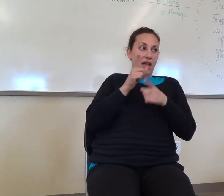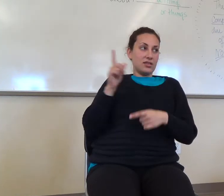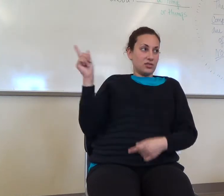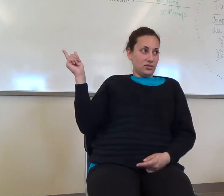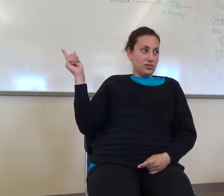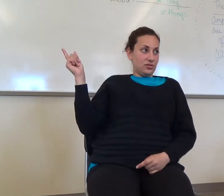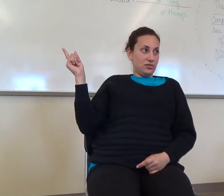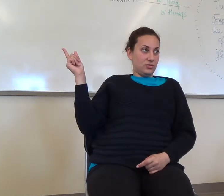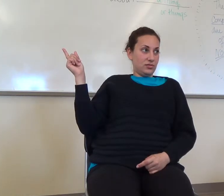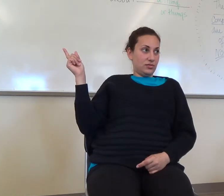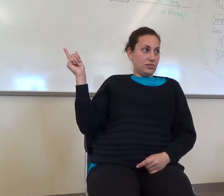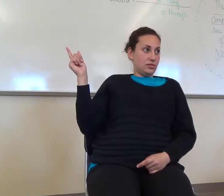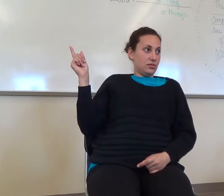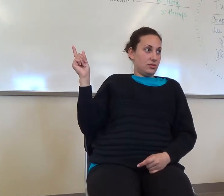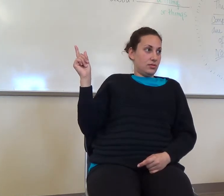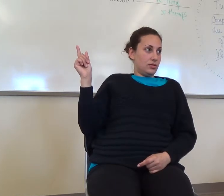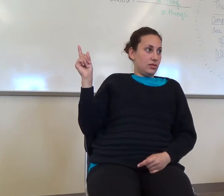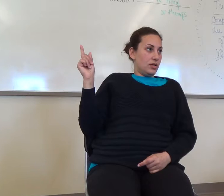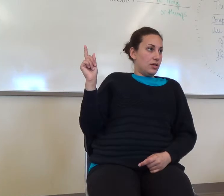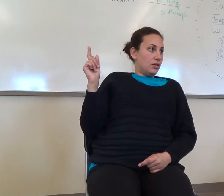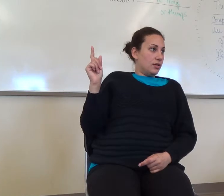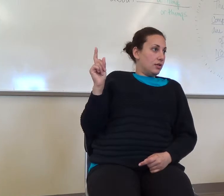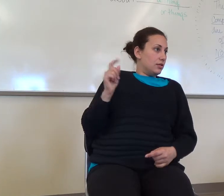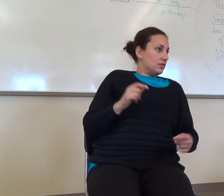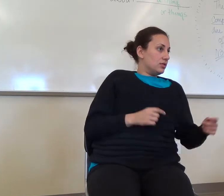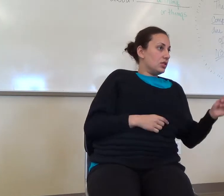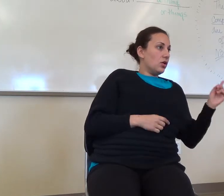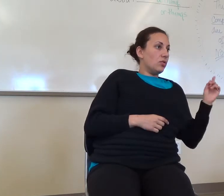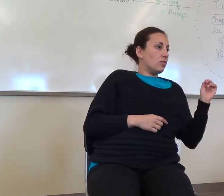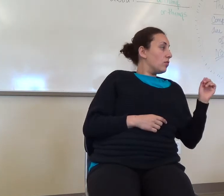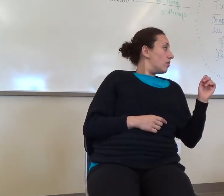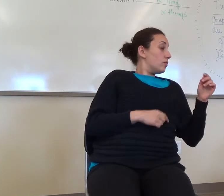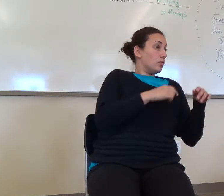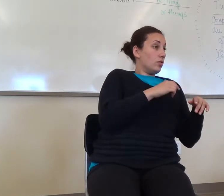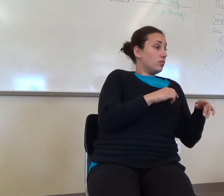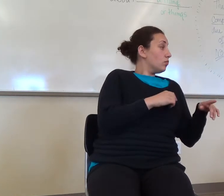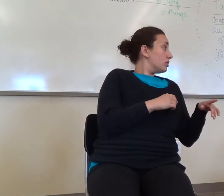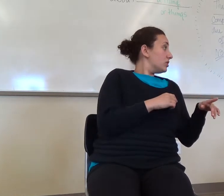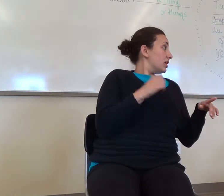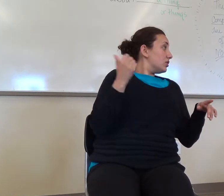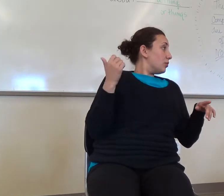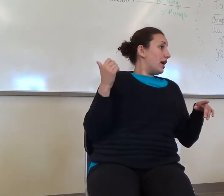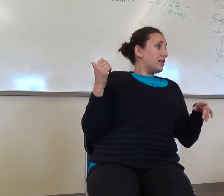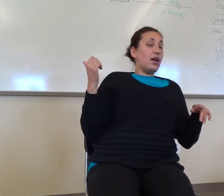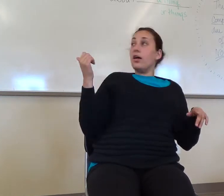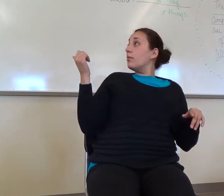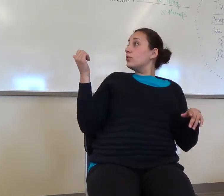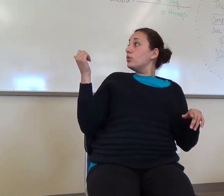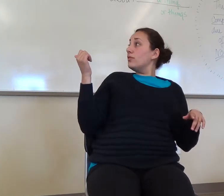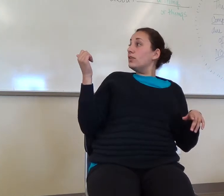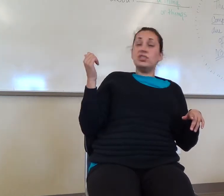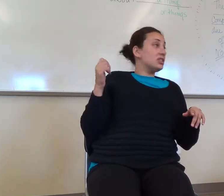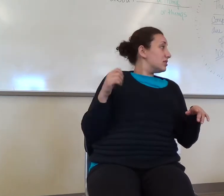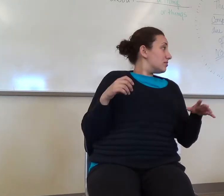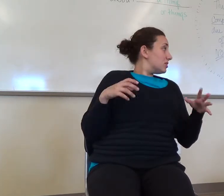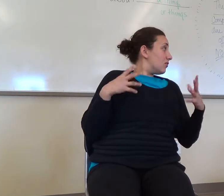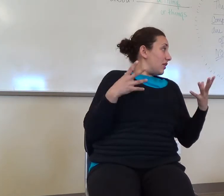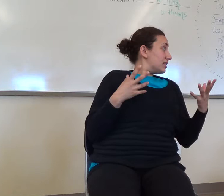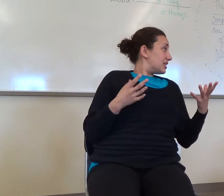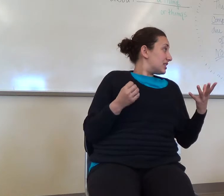that's the connection here, right? So, could you write Univision's very